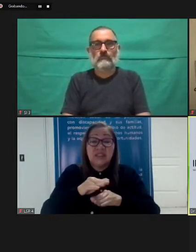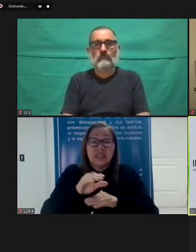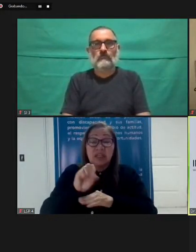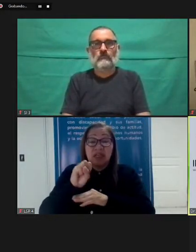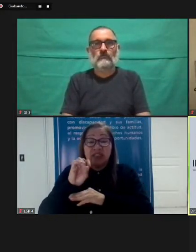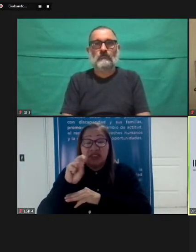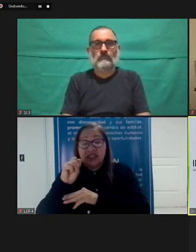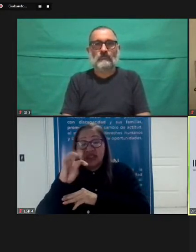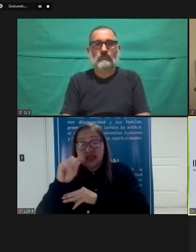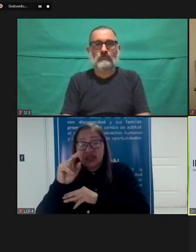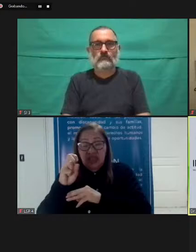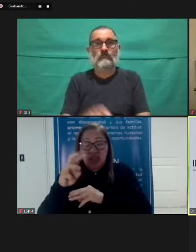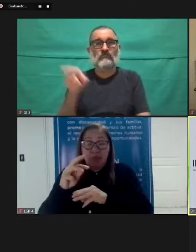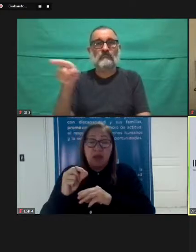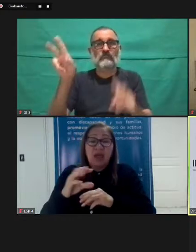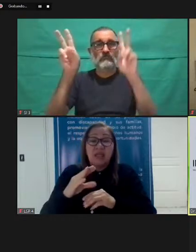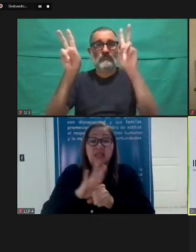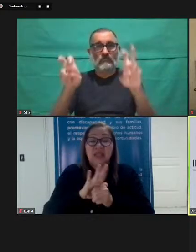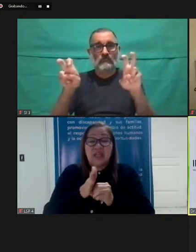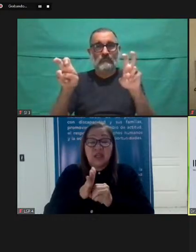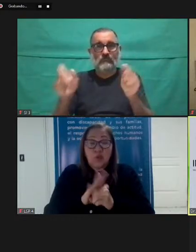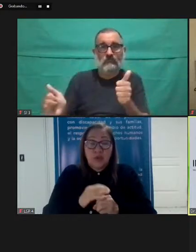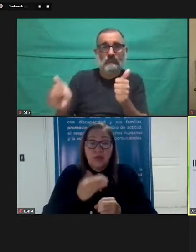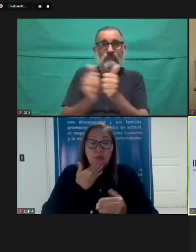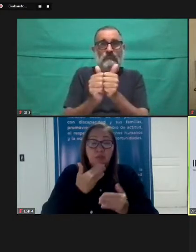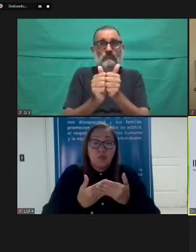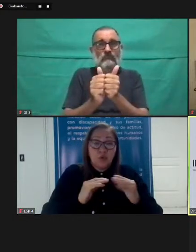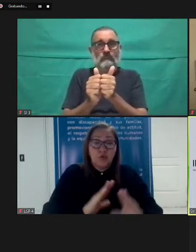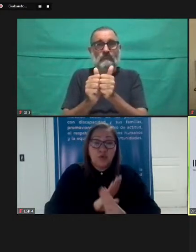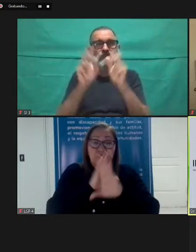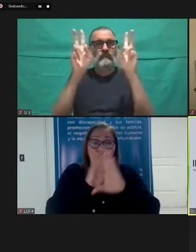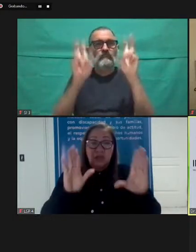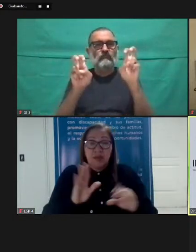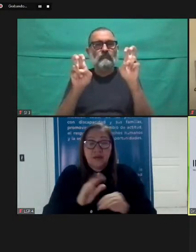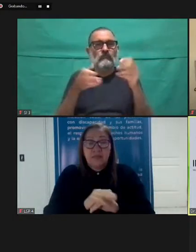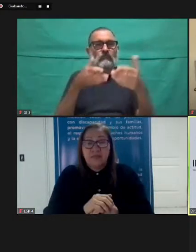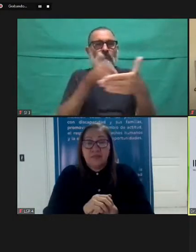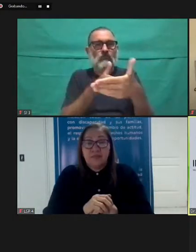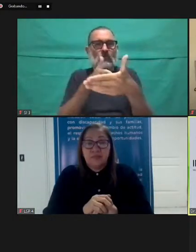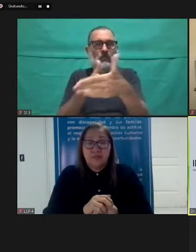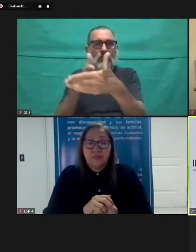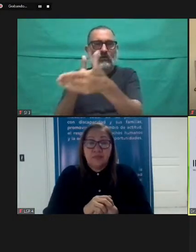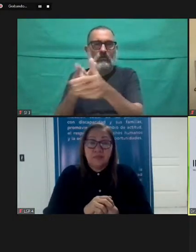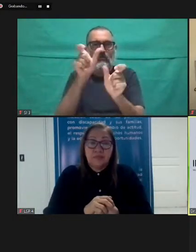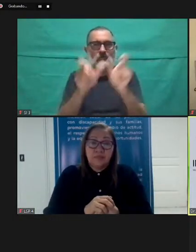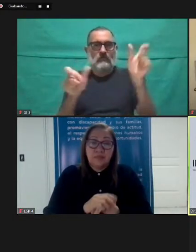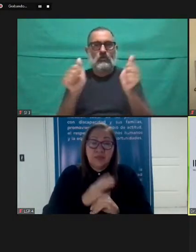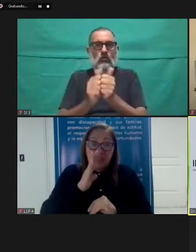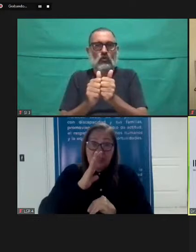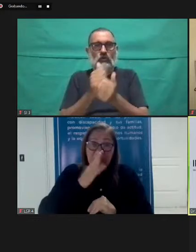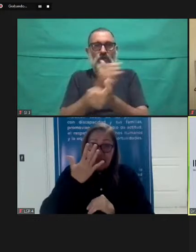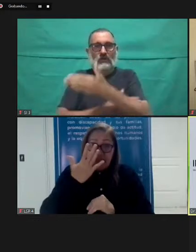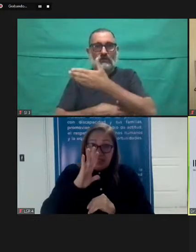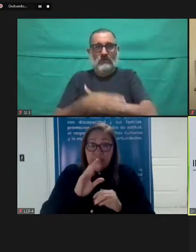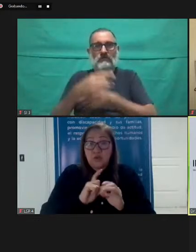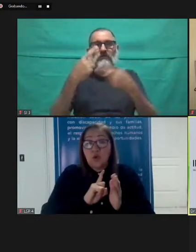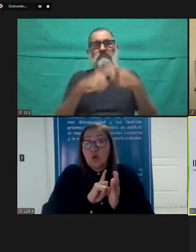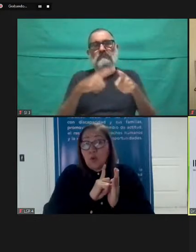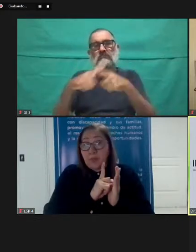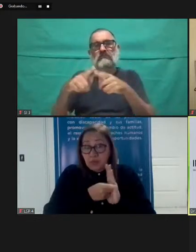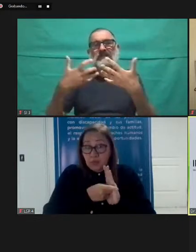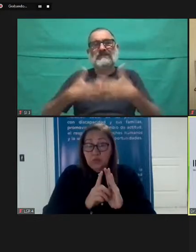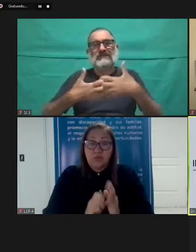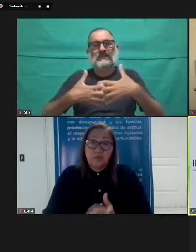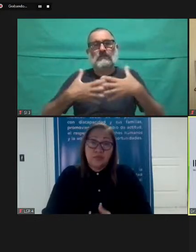about the barriers that persons with disability face in the access of the health system during the week 19 pandemic we